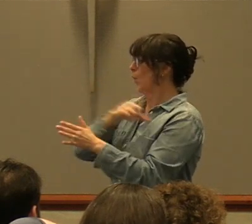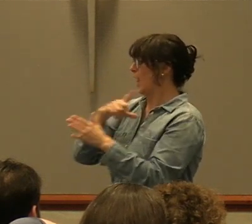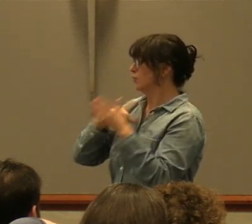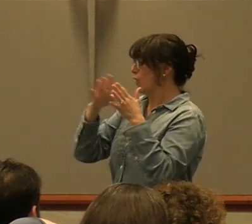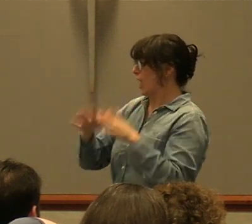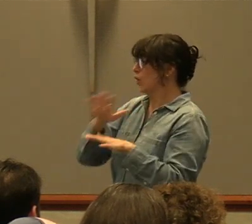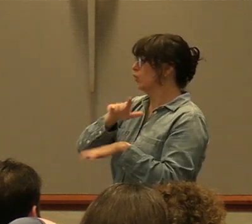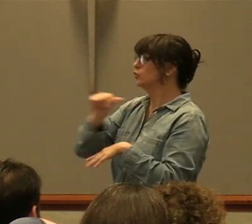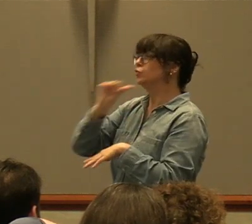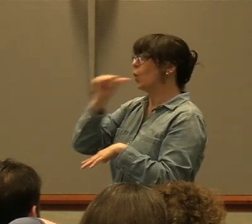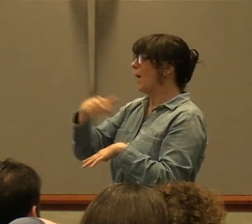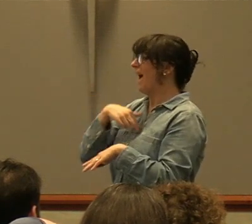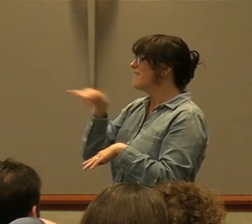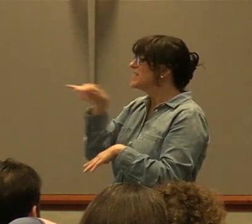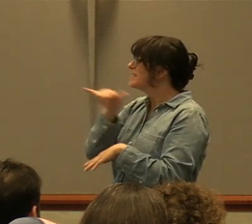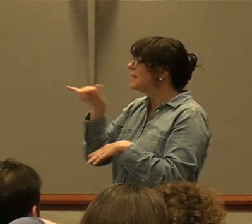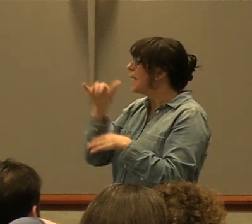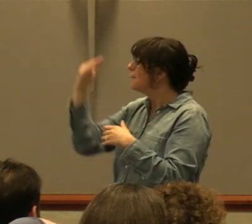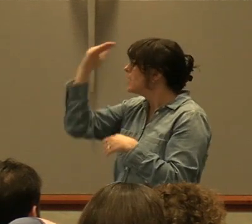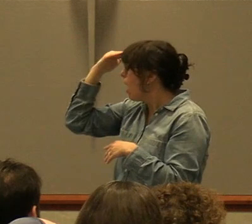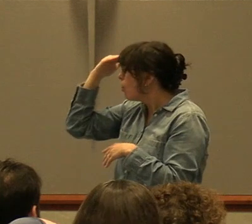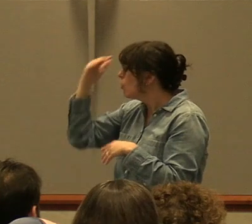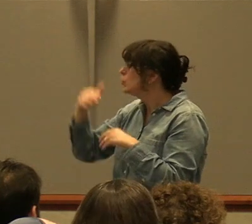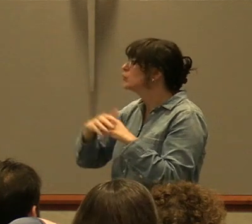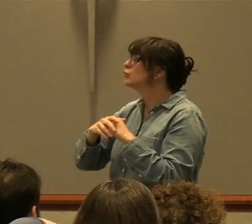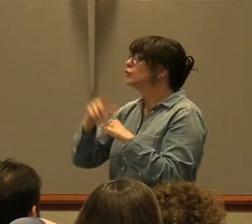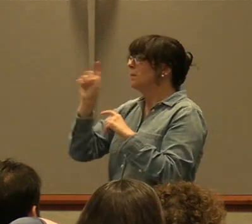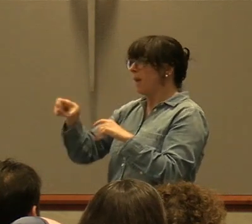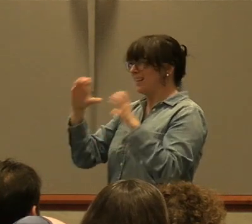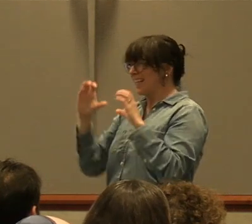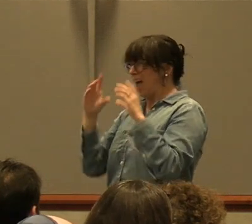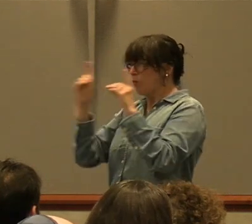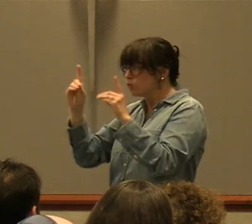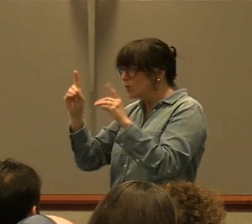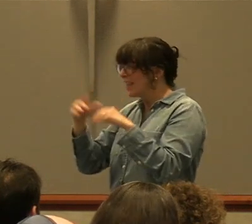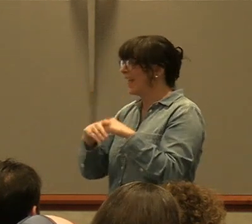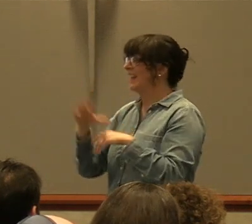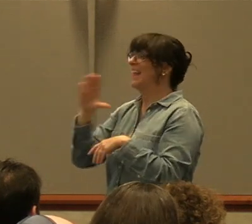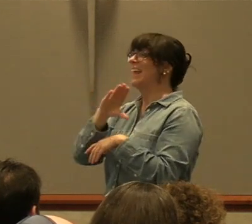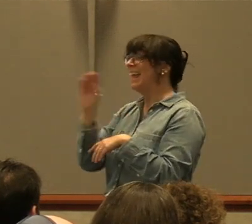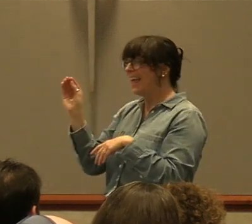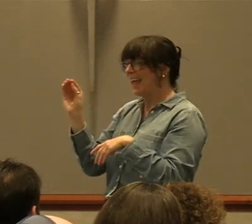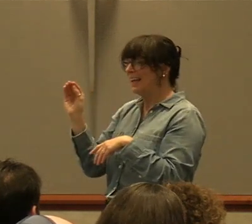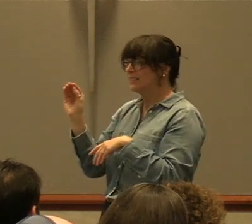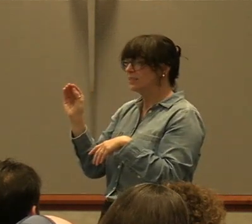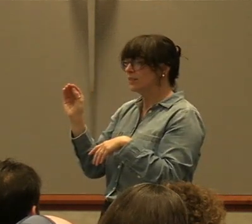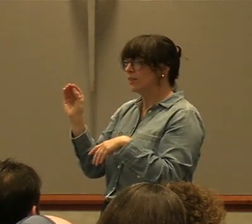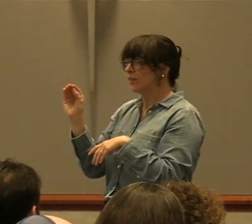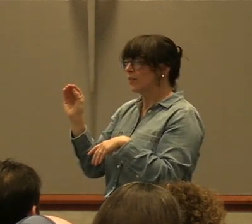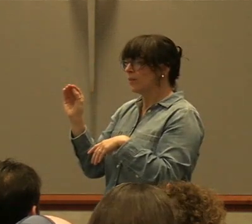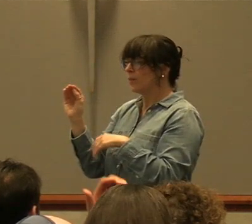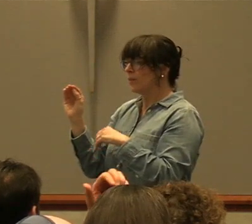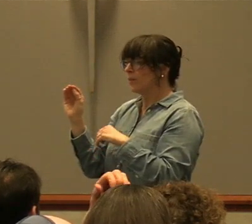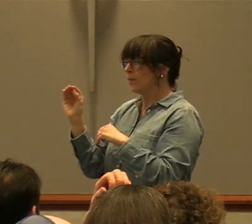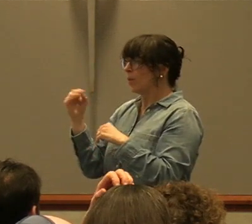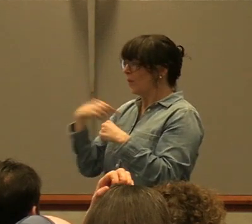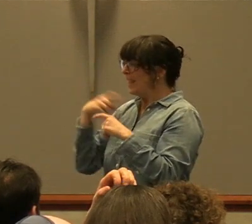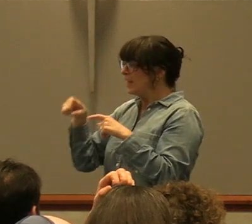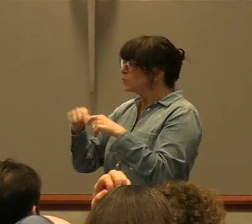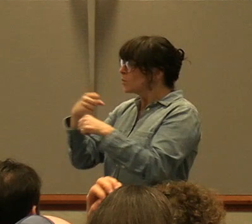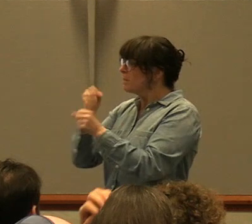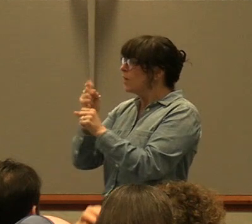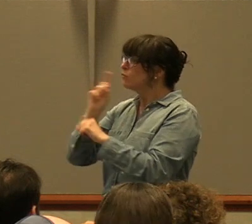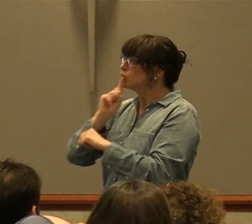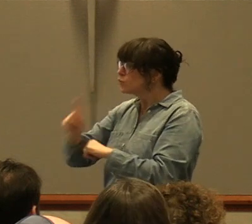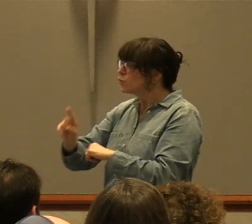don't have the same knowledge. We have to educate, and we have to make sure we